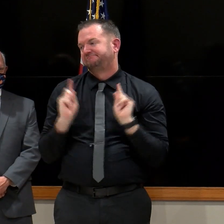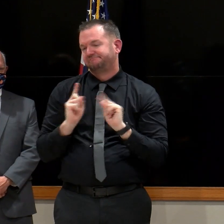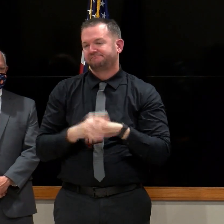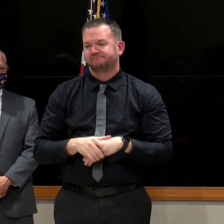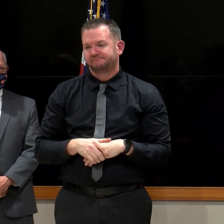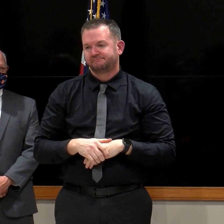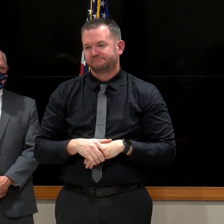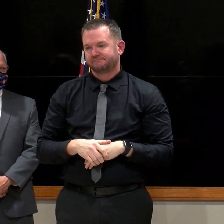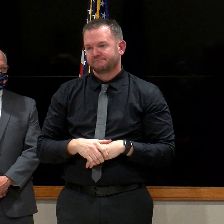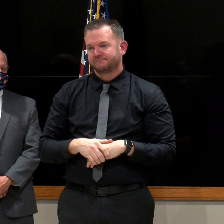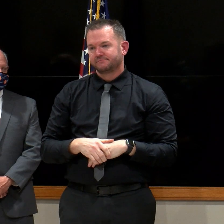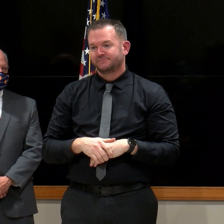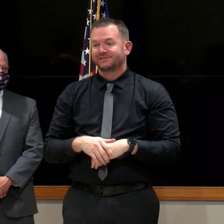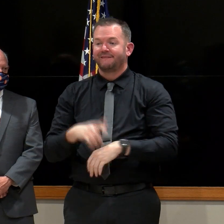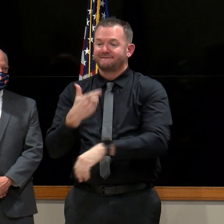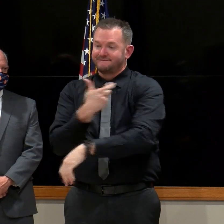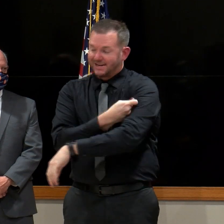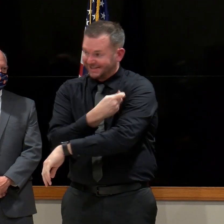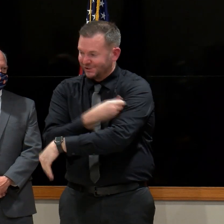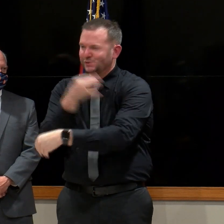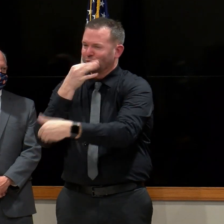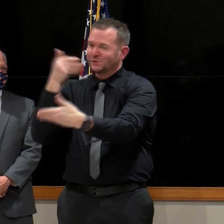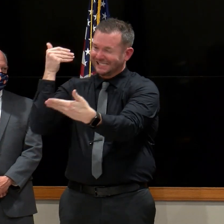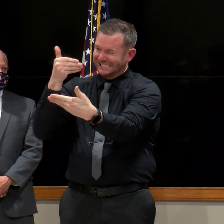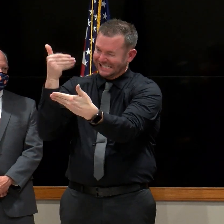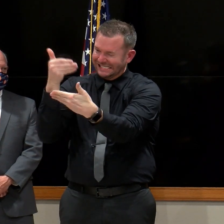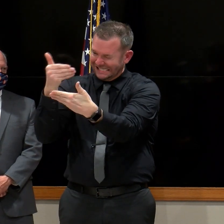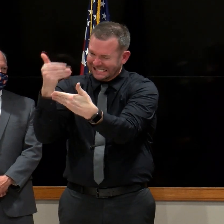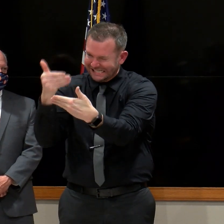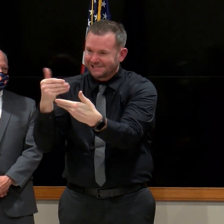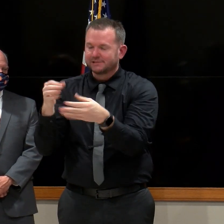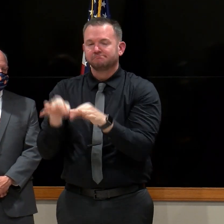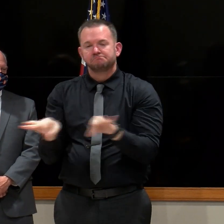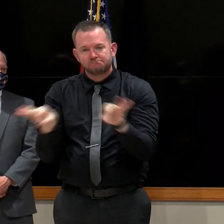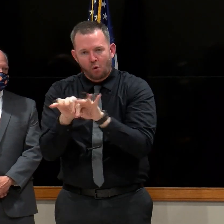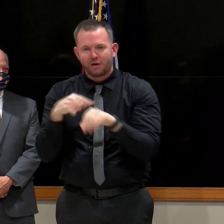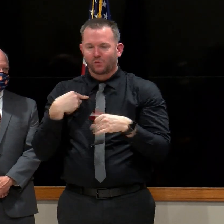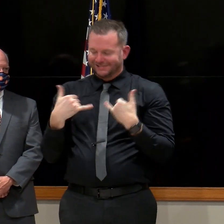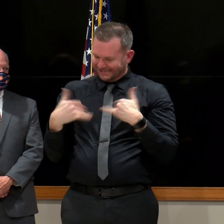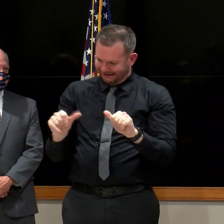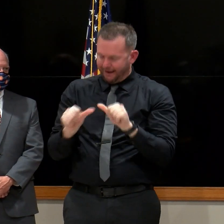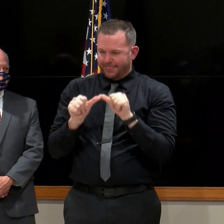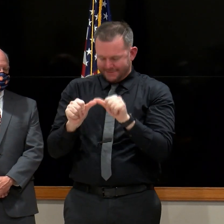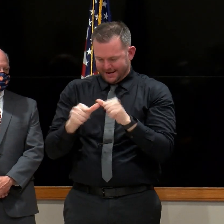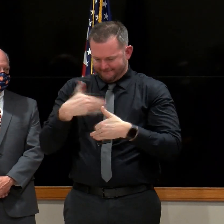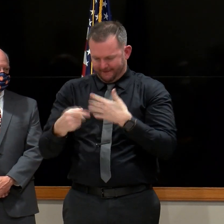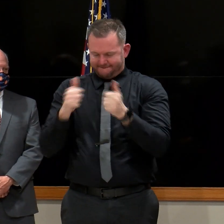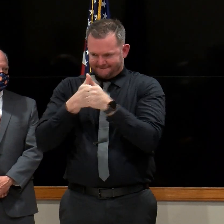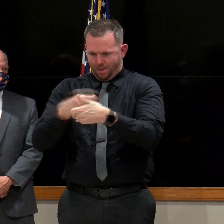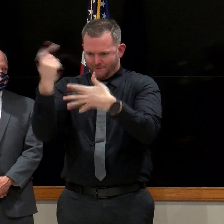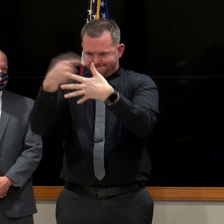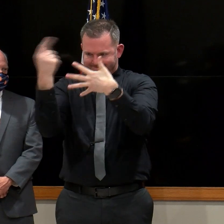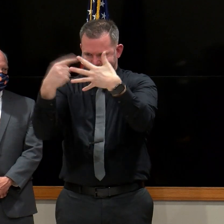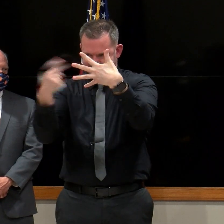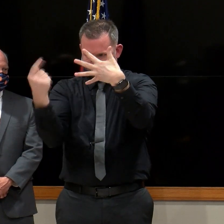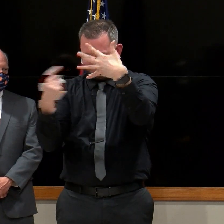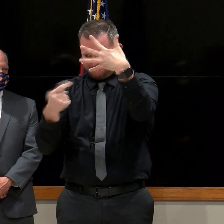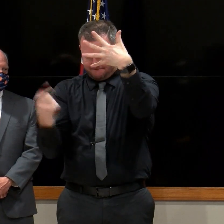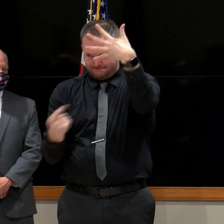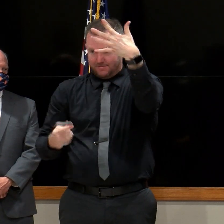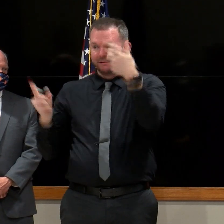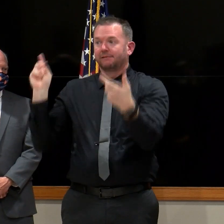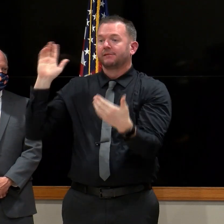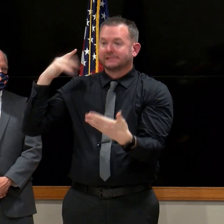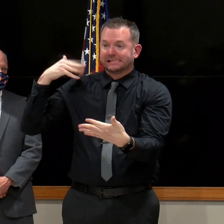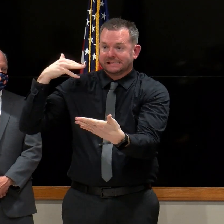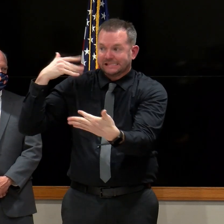of the vaccines, it's important that everyone continue to practice all of the prevention measures that we have in place, such as watching our distance,